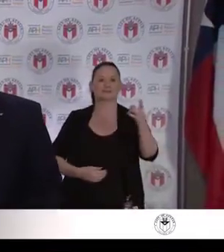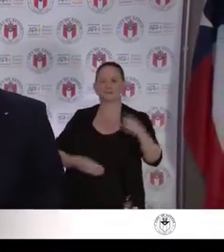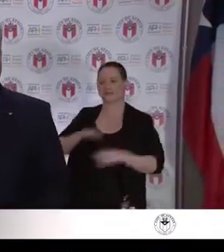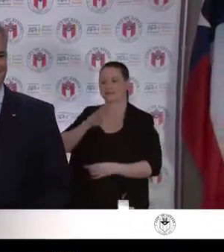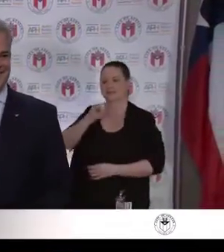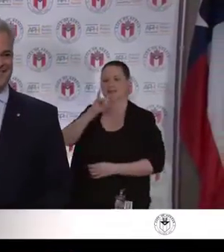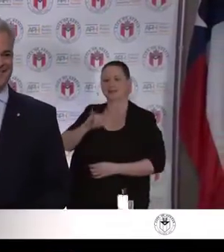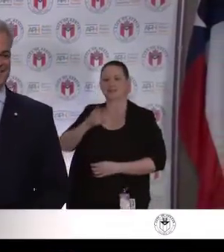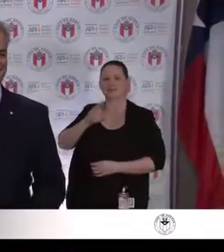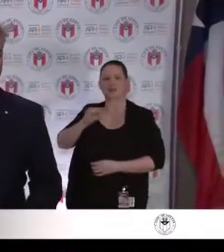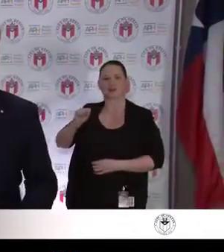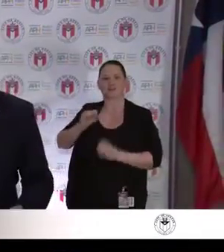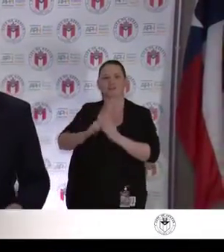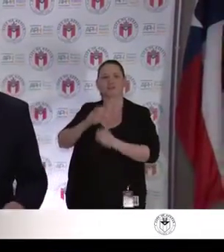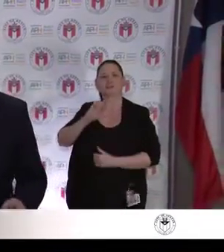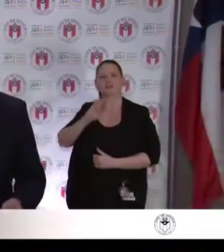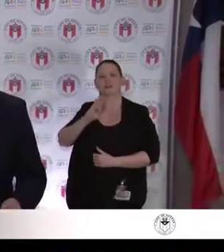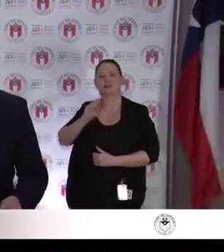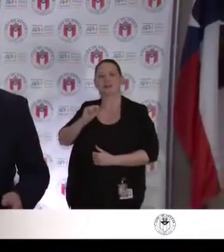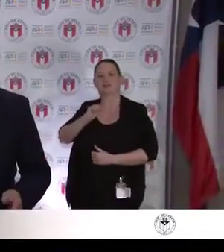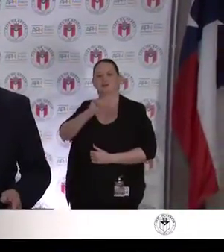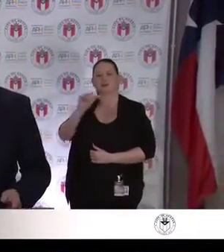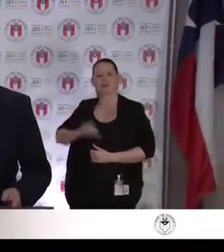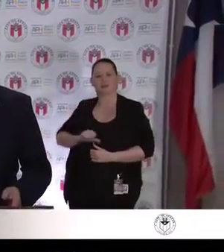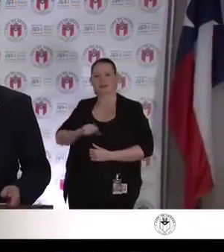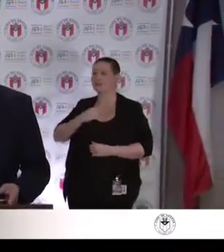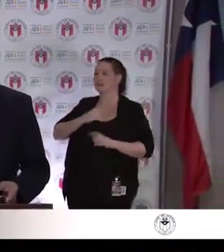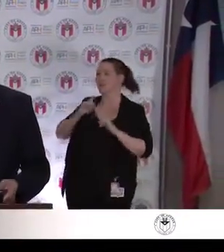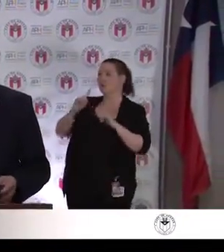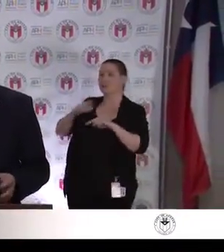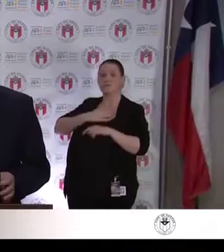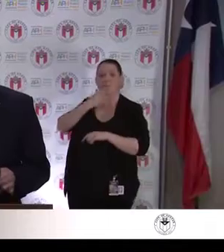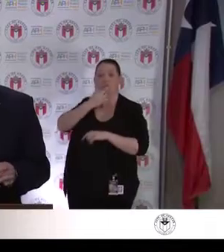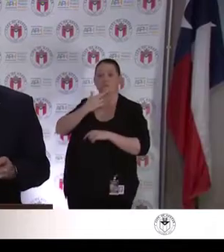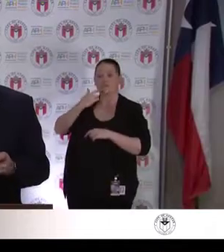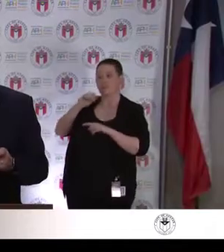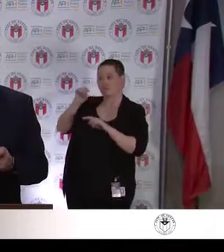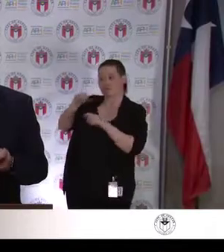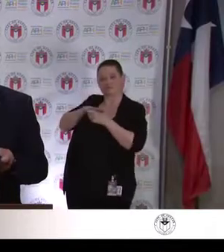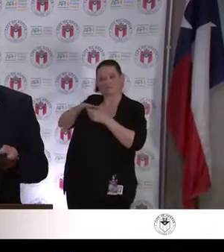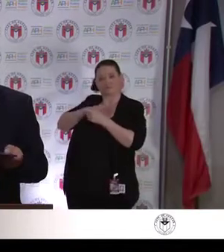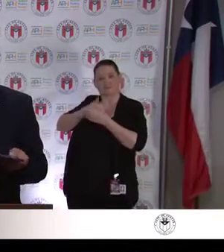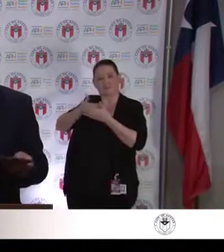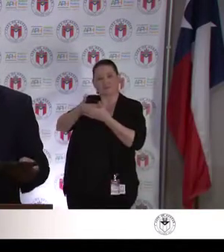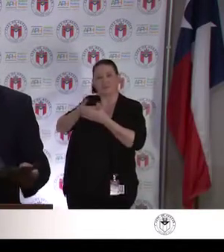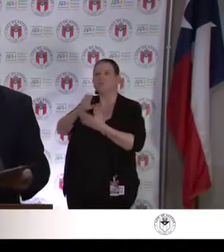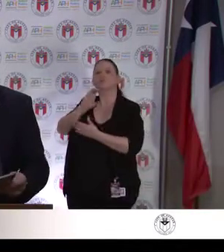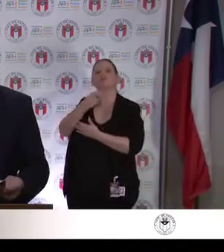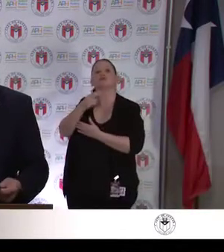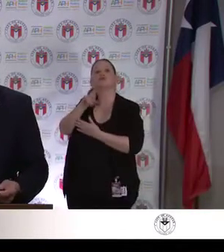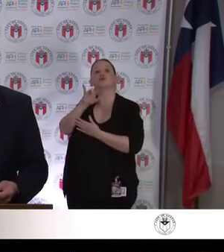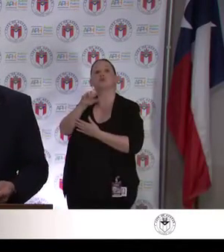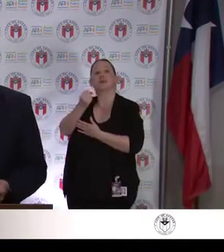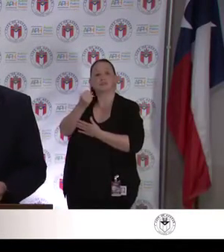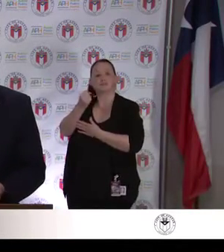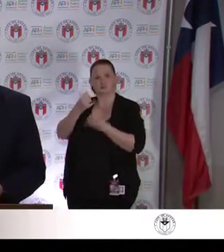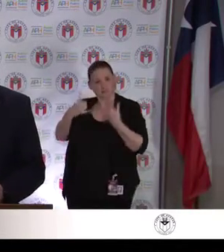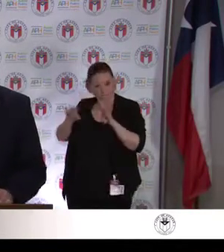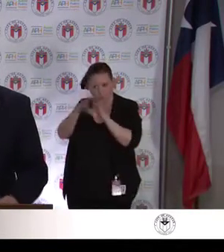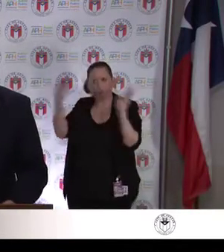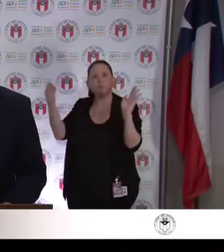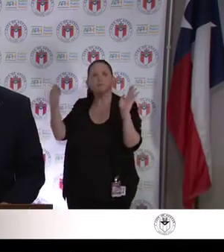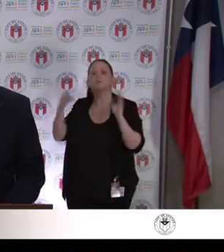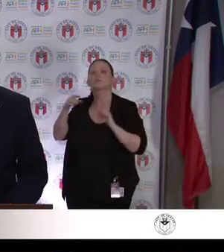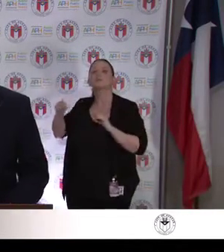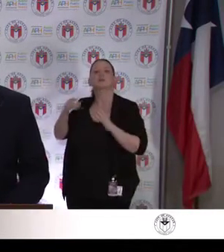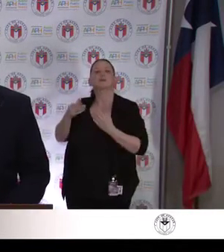with CBS Austin. I went out to a restaurant in my coverage yesterday, and there was, in fact, it was Chewy's. It was still open. They